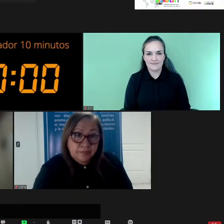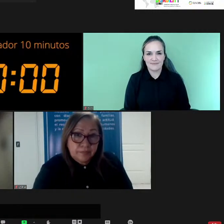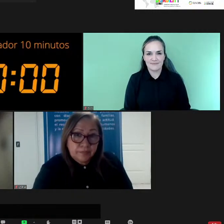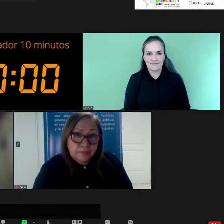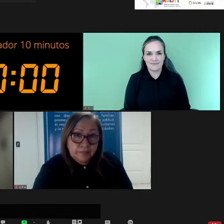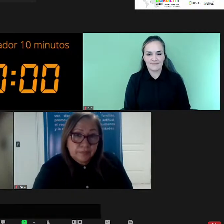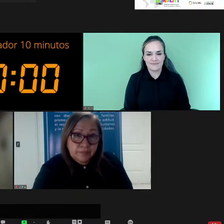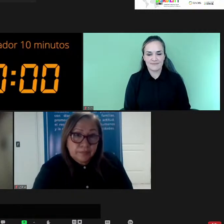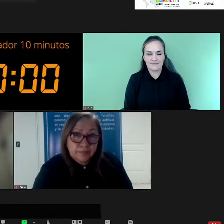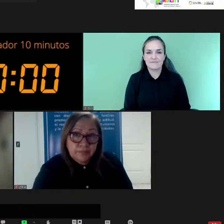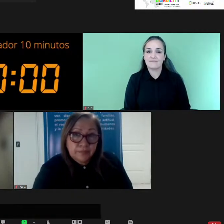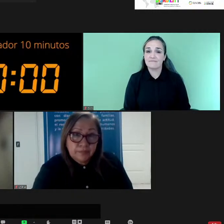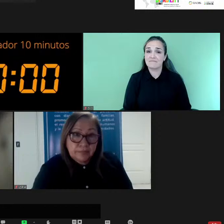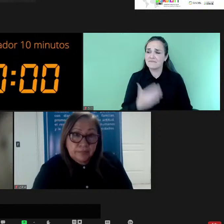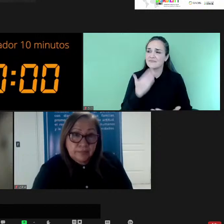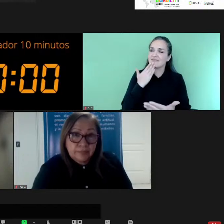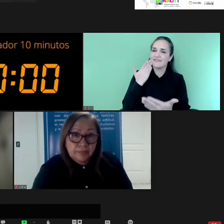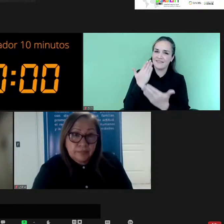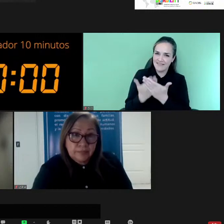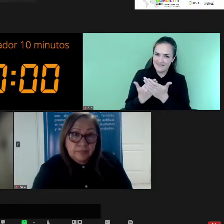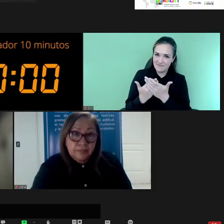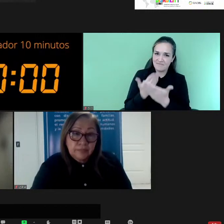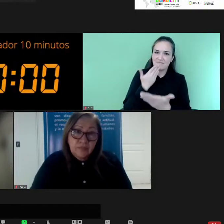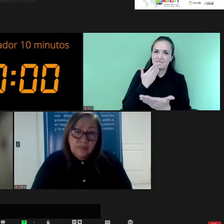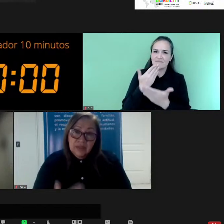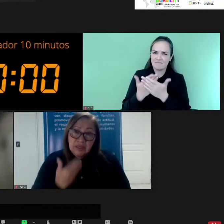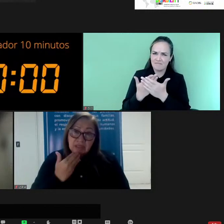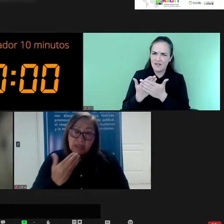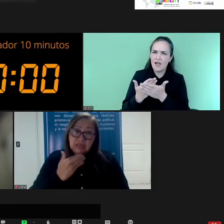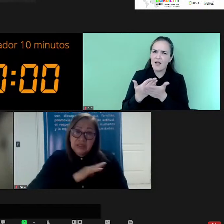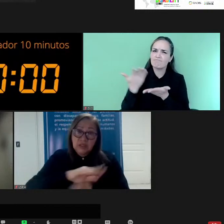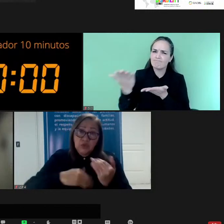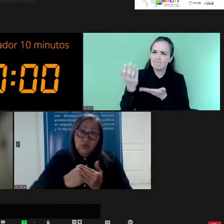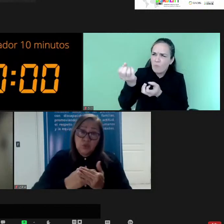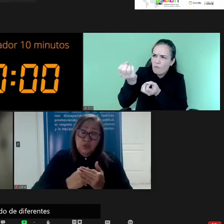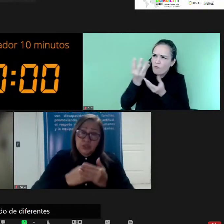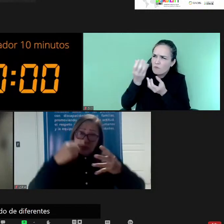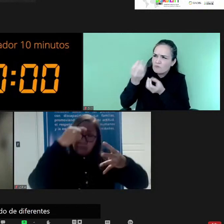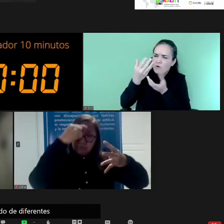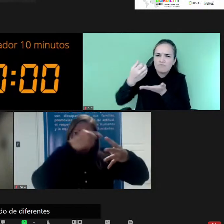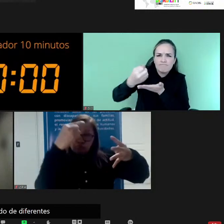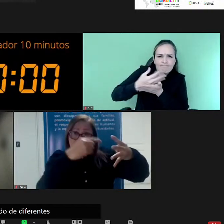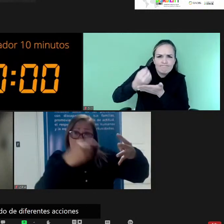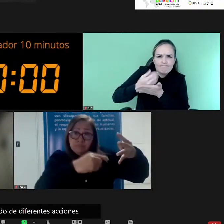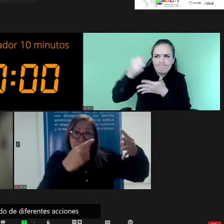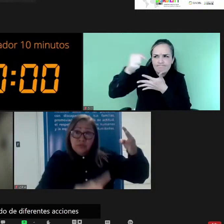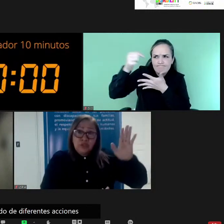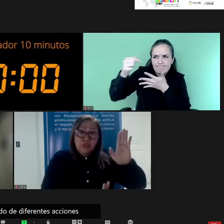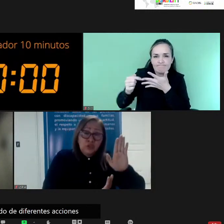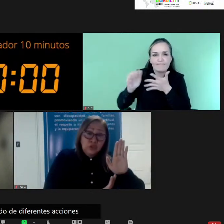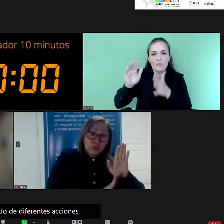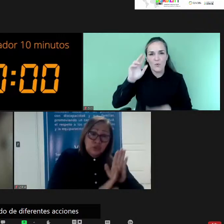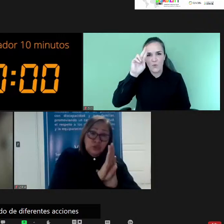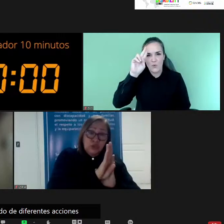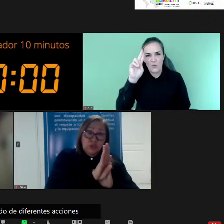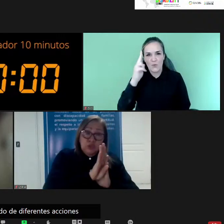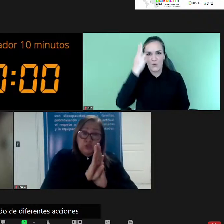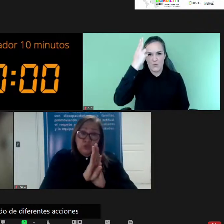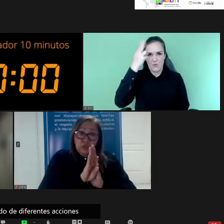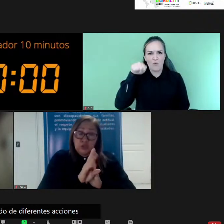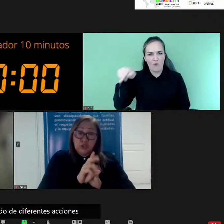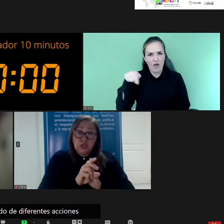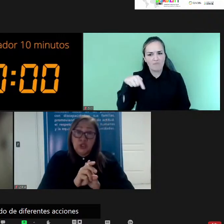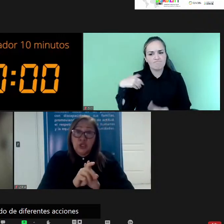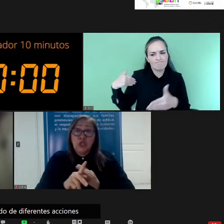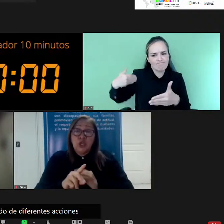thank you very much for going over all of these actions that are being developed